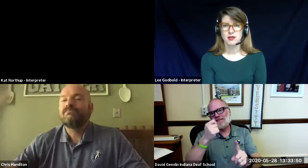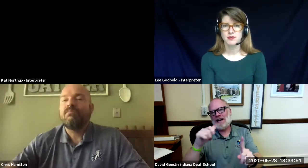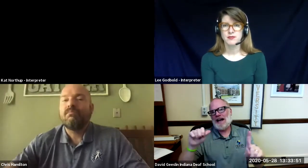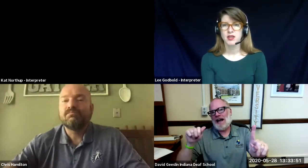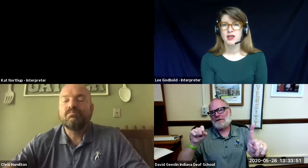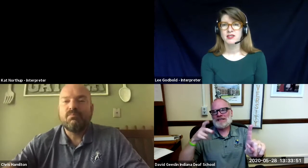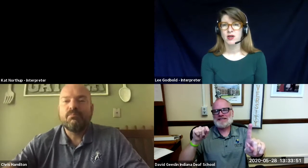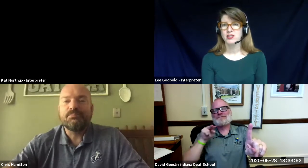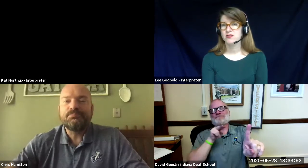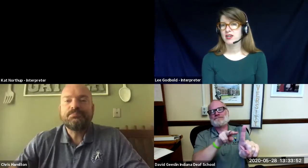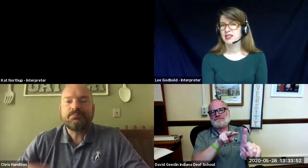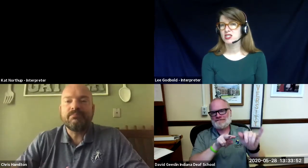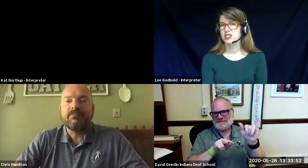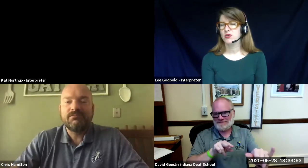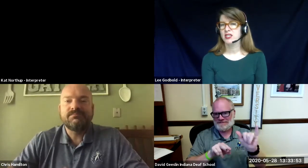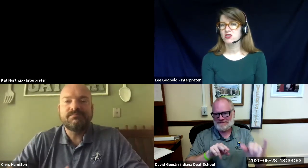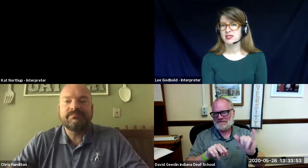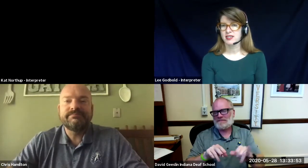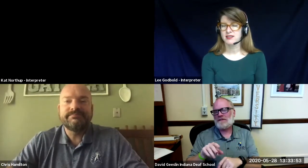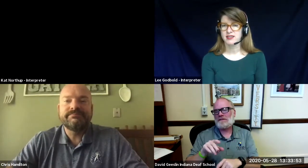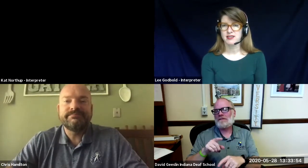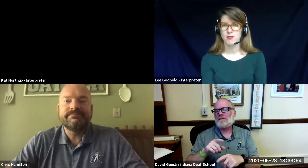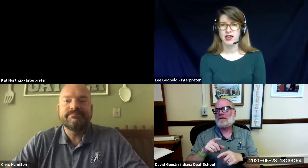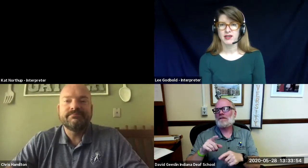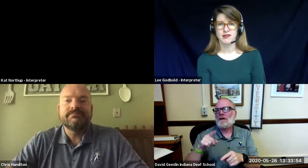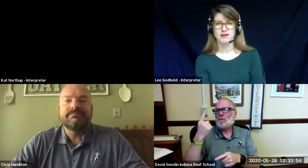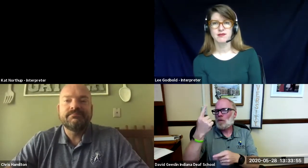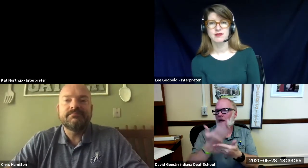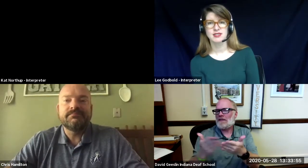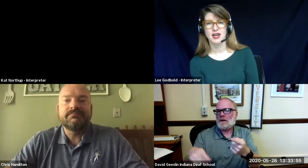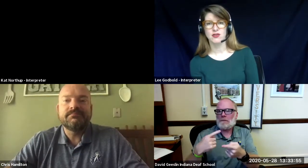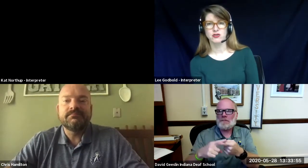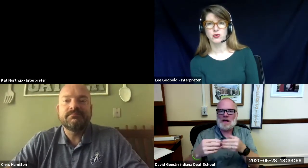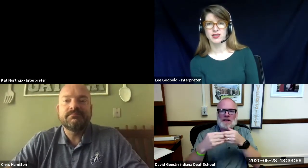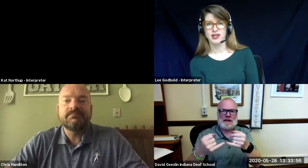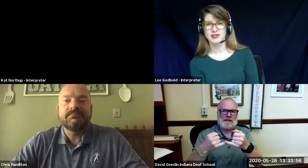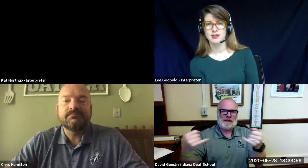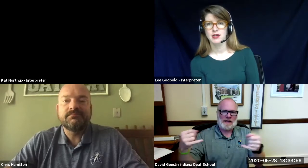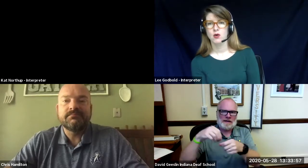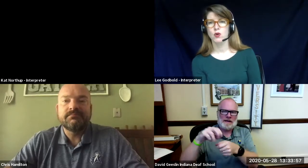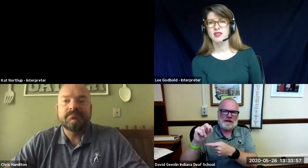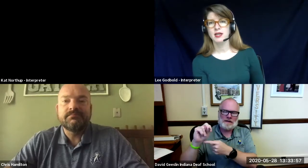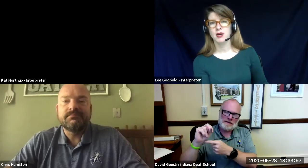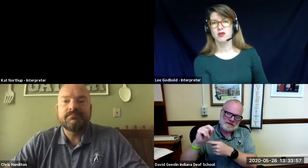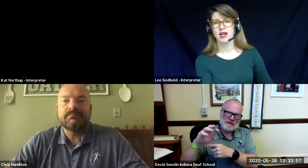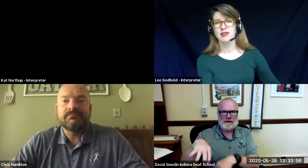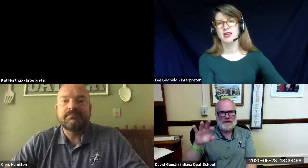seems. And so I just find that so interesting to take a step back and see how they're doing that. One thing about